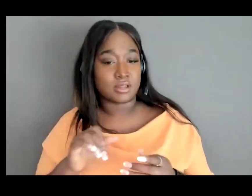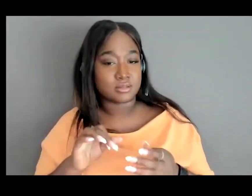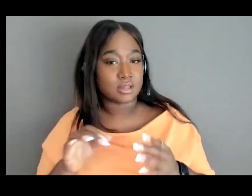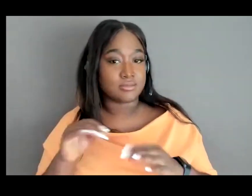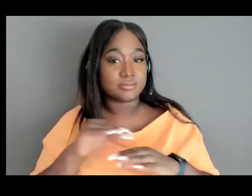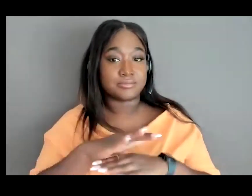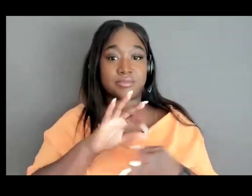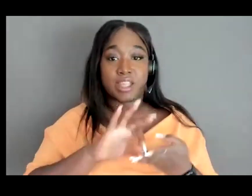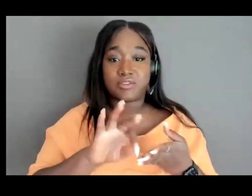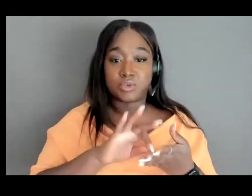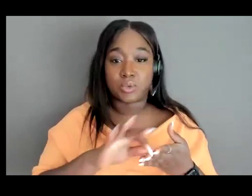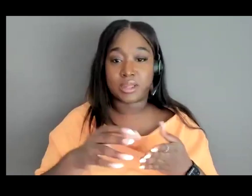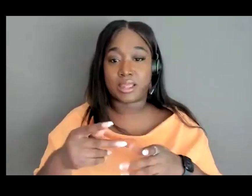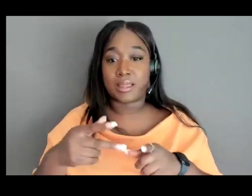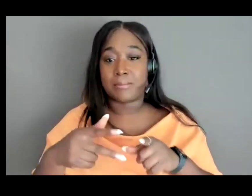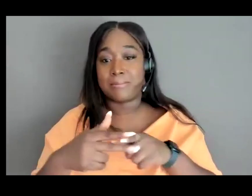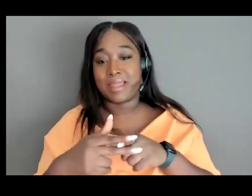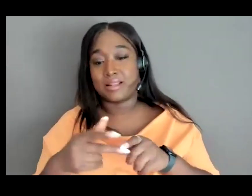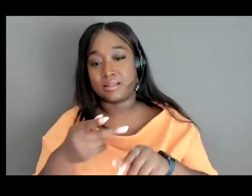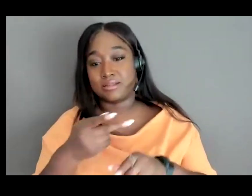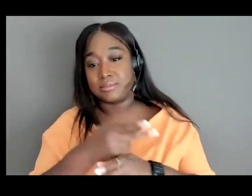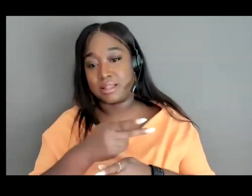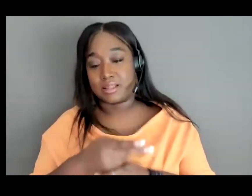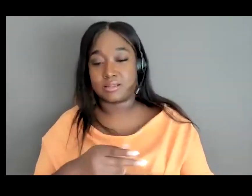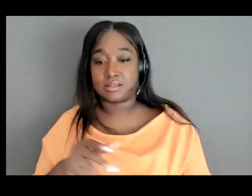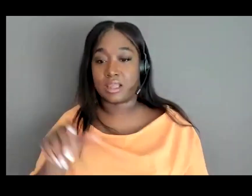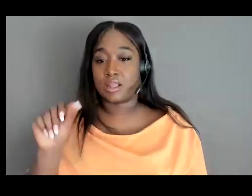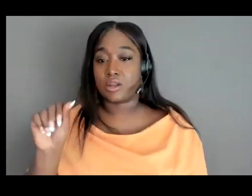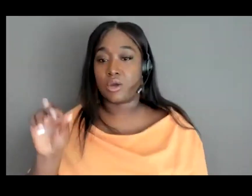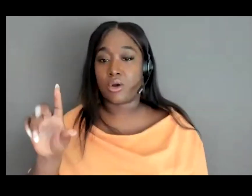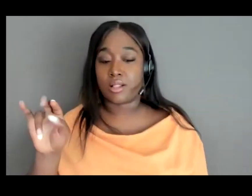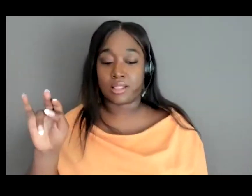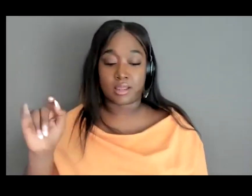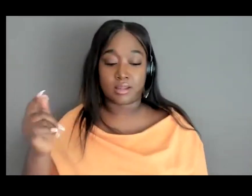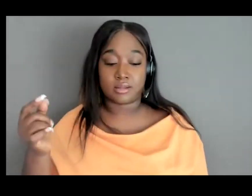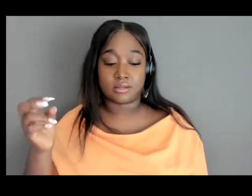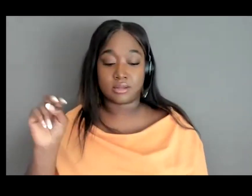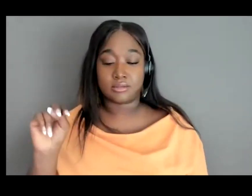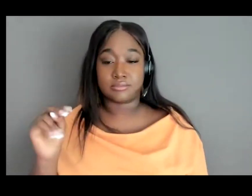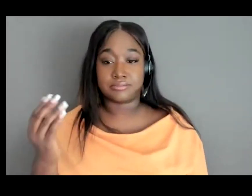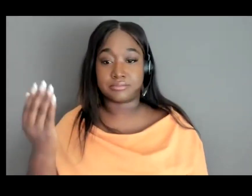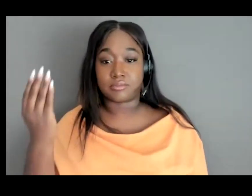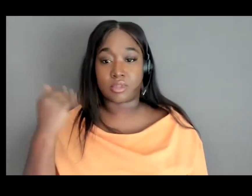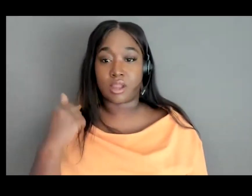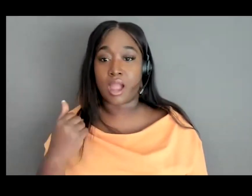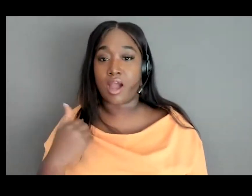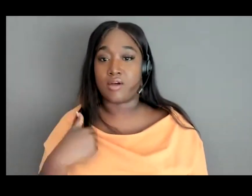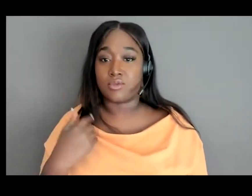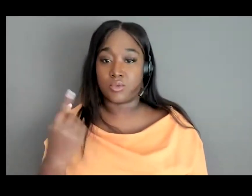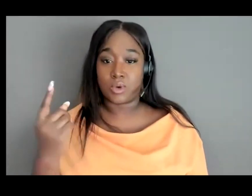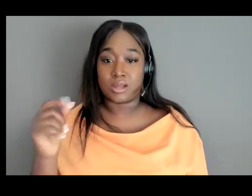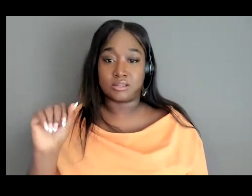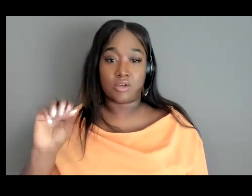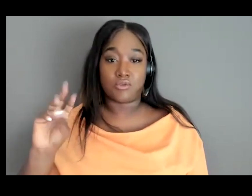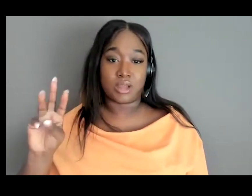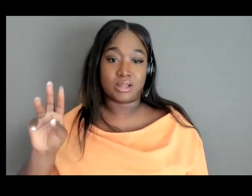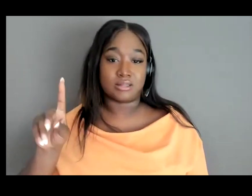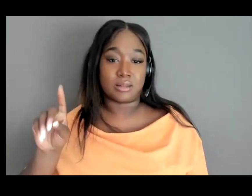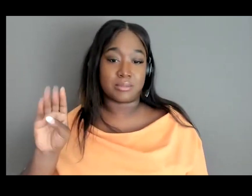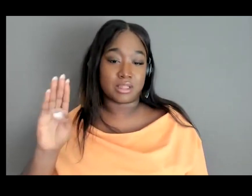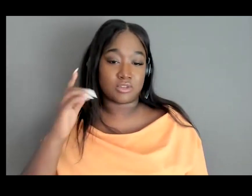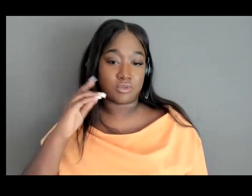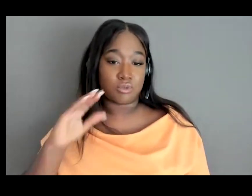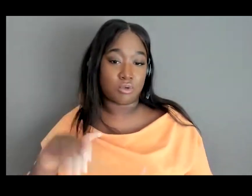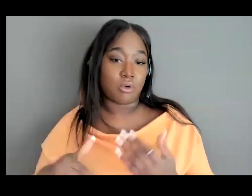Arlington, where I worked until 2018, has, I must have shipped you an old bio, I apologize, has one software database for all of